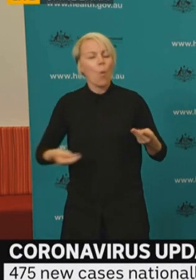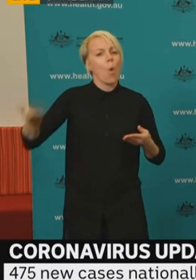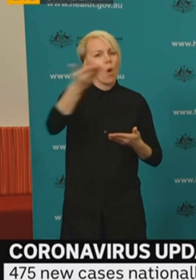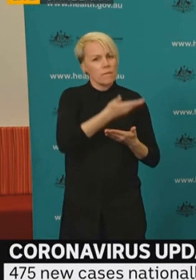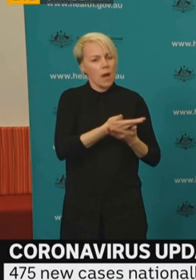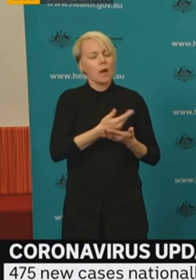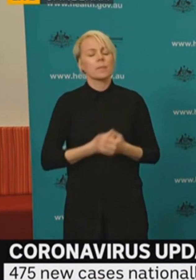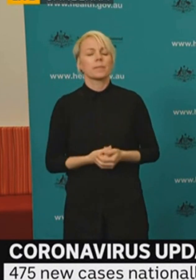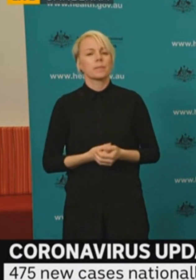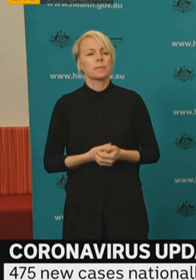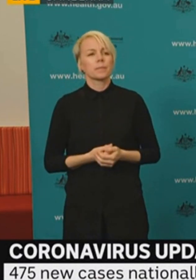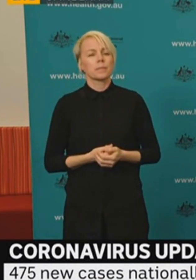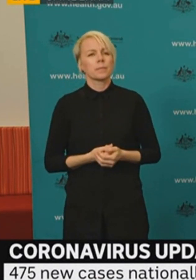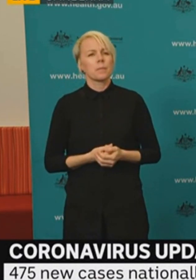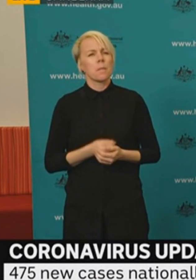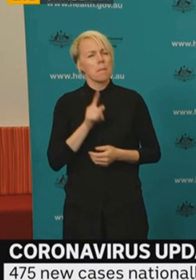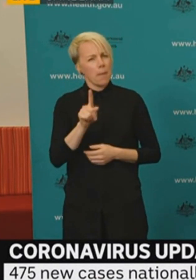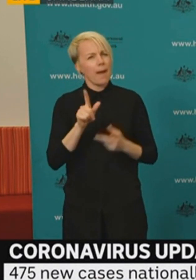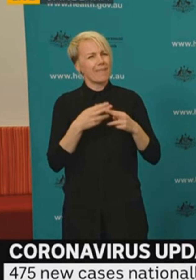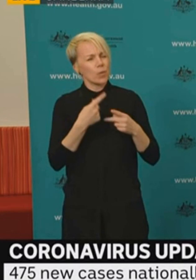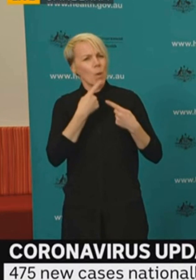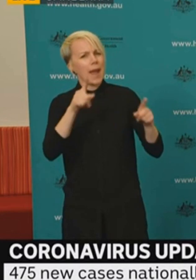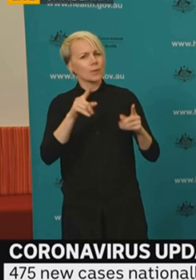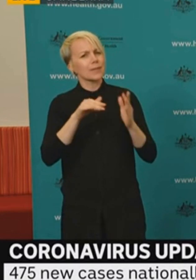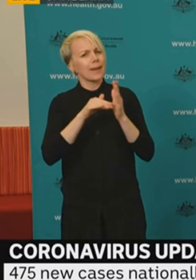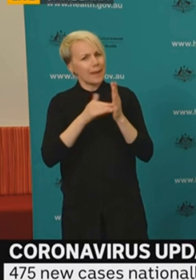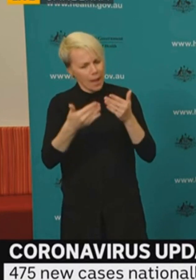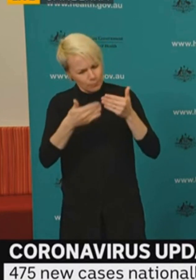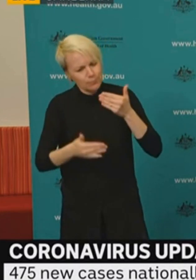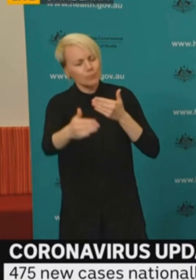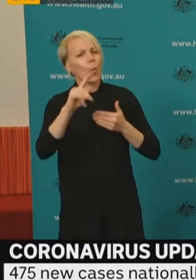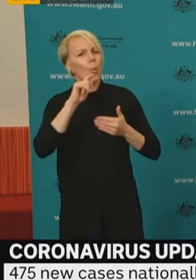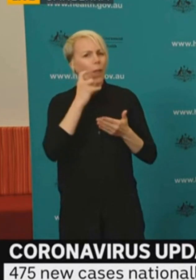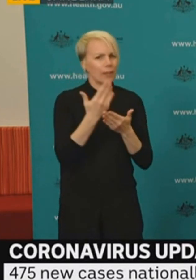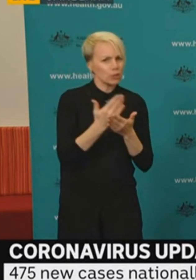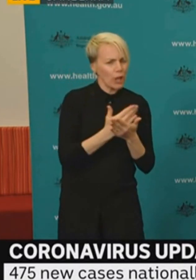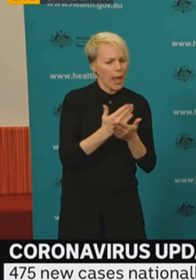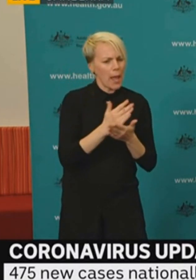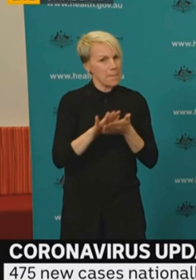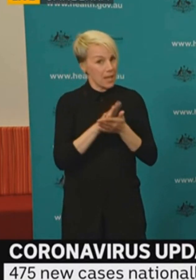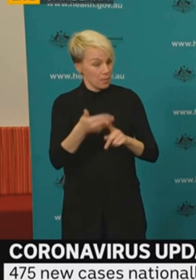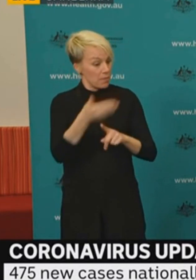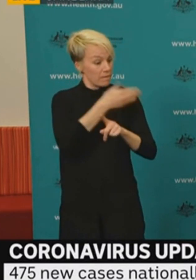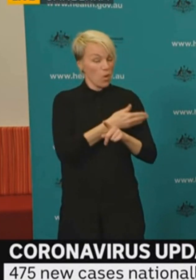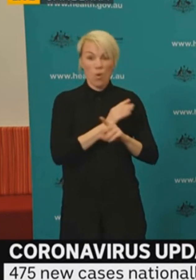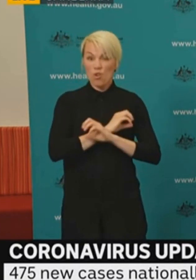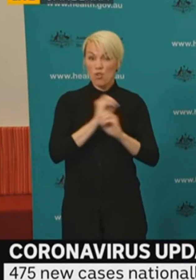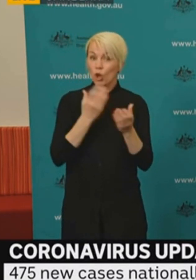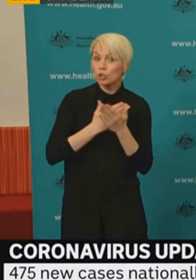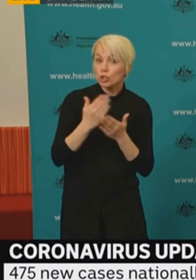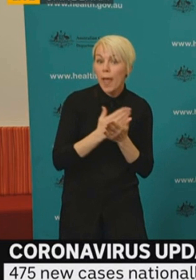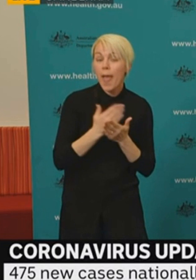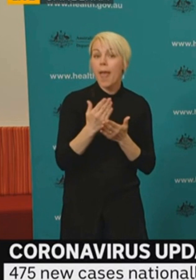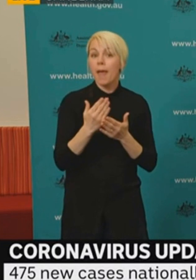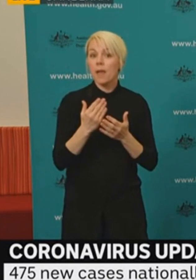that that information wasn't being shared potentially in the case of Victoria and it would have been more valuable had it been made open to other